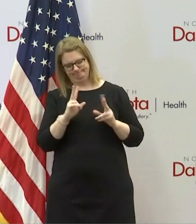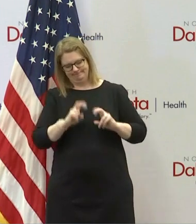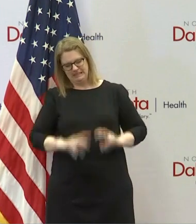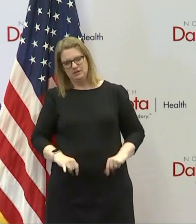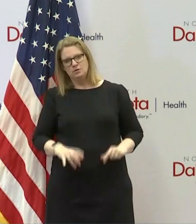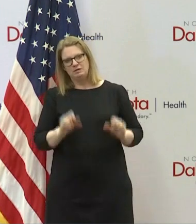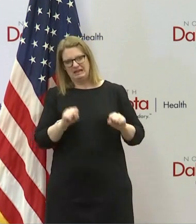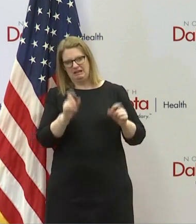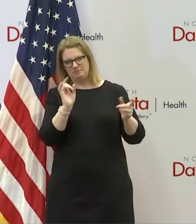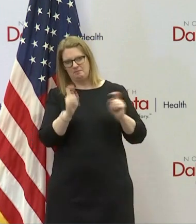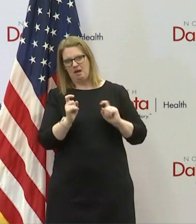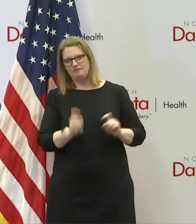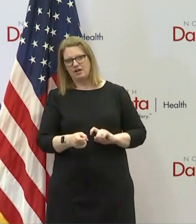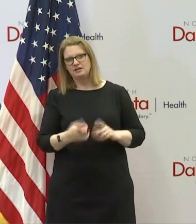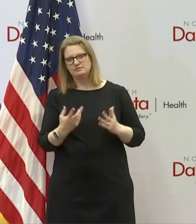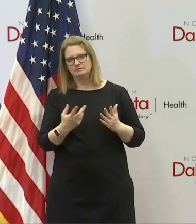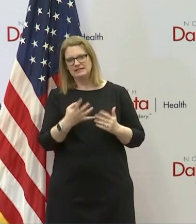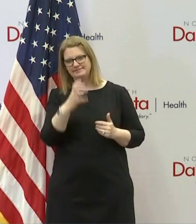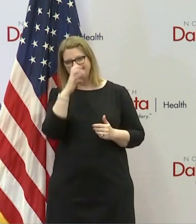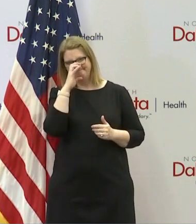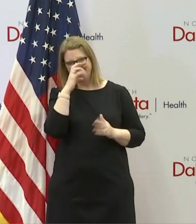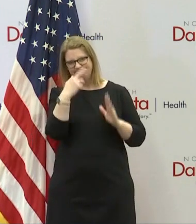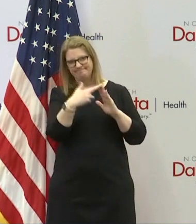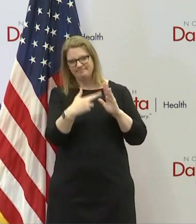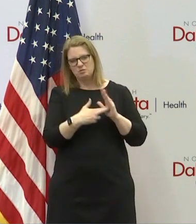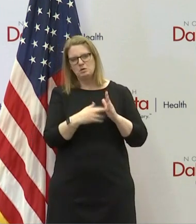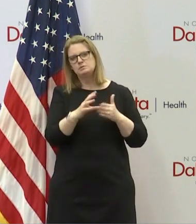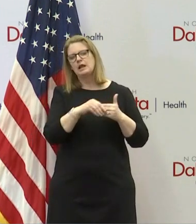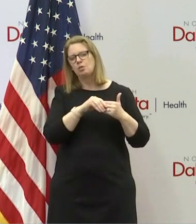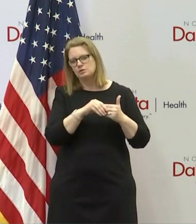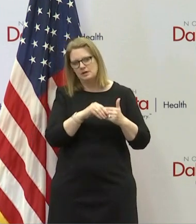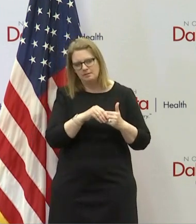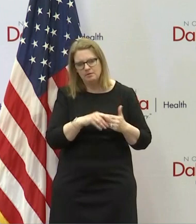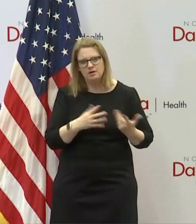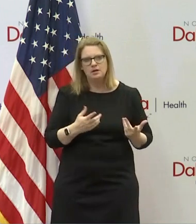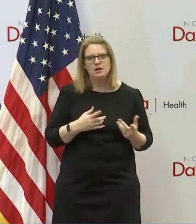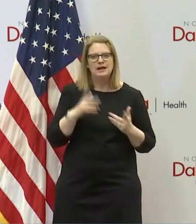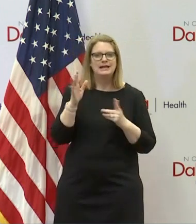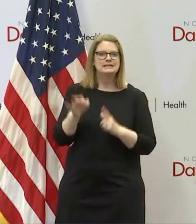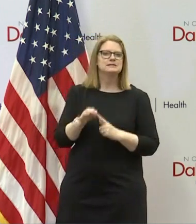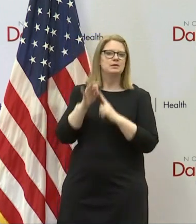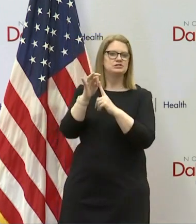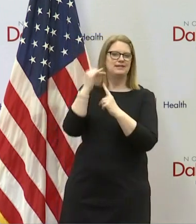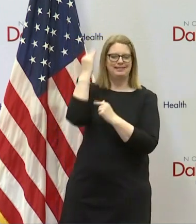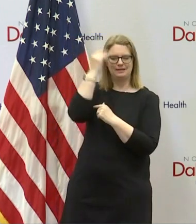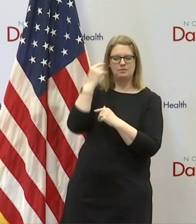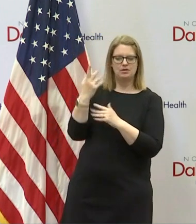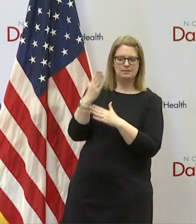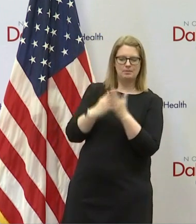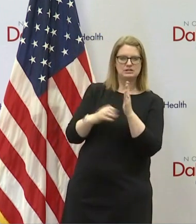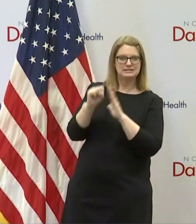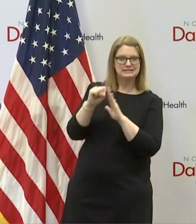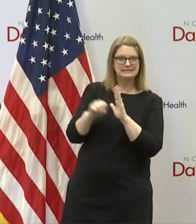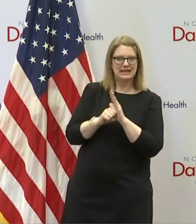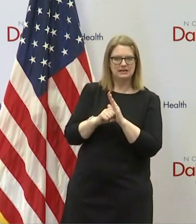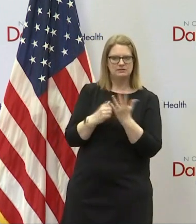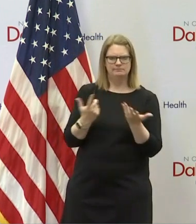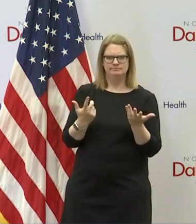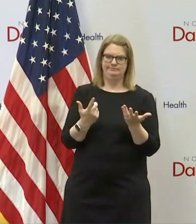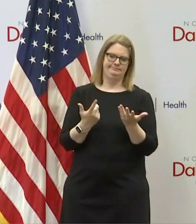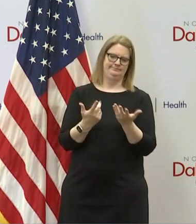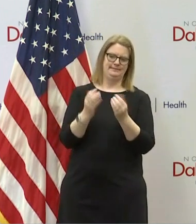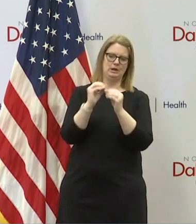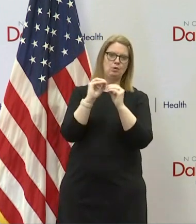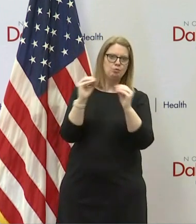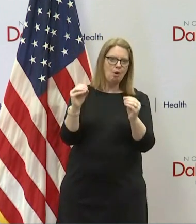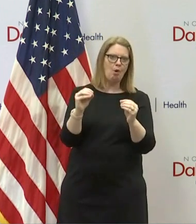and loosening up some of these restrictions, and particularly think about that in the parts of the state where we have almost no